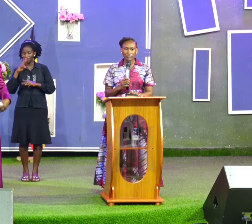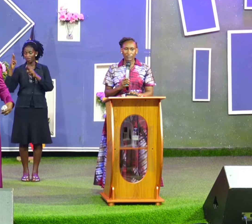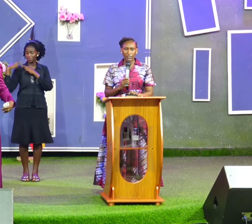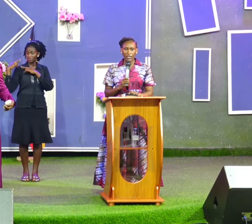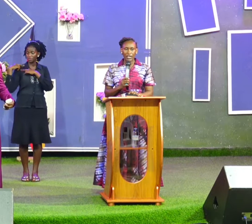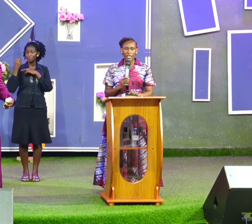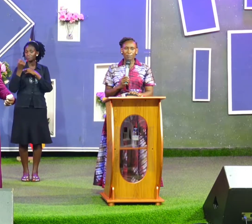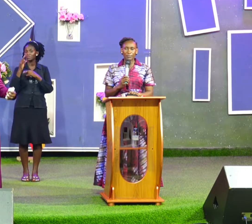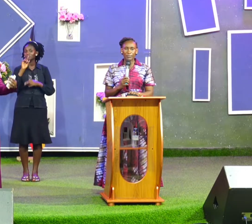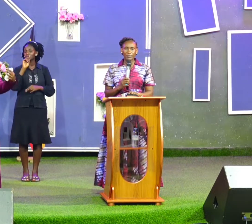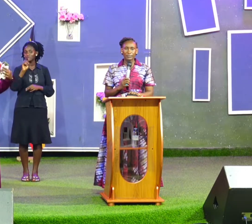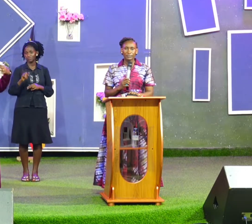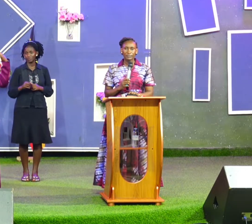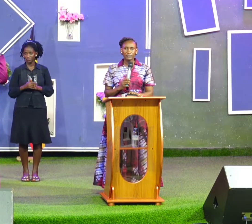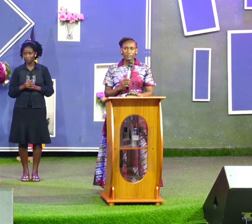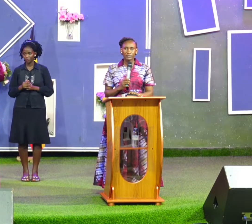abakuvunaanyizibwako.